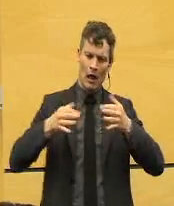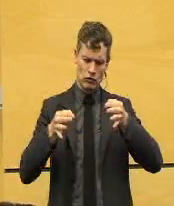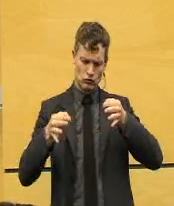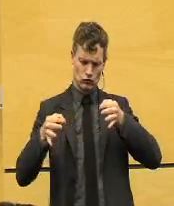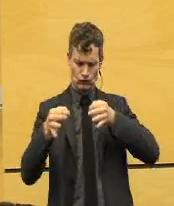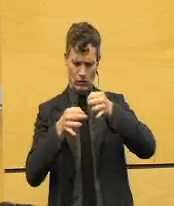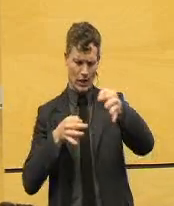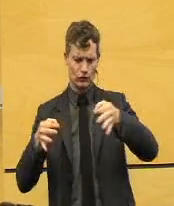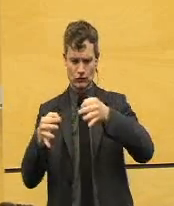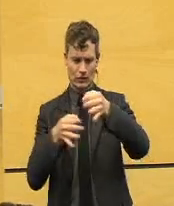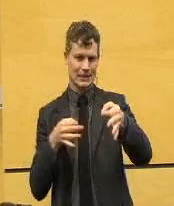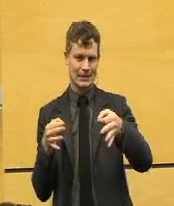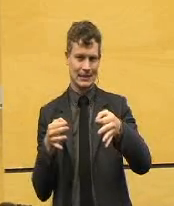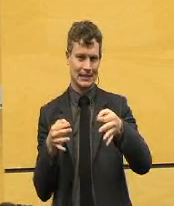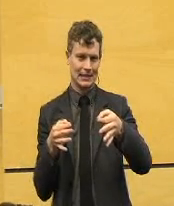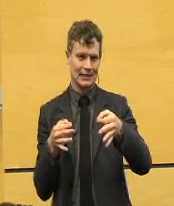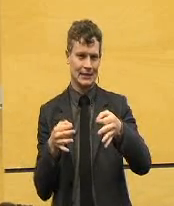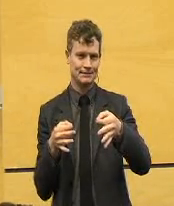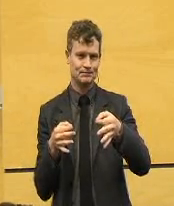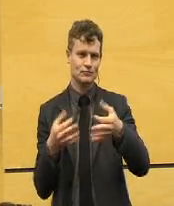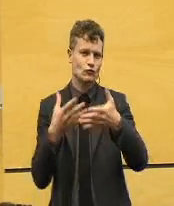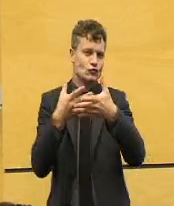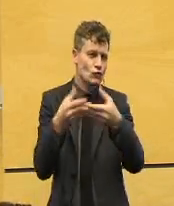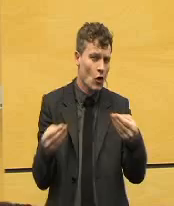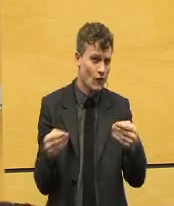for example, in the areas of